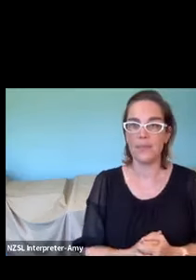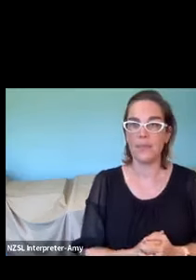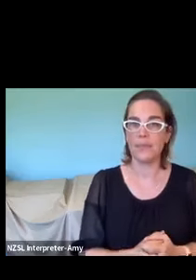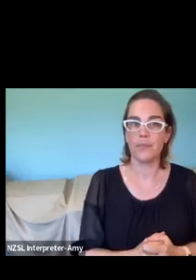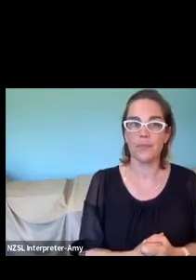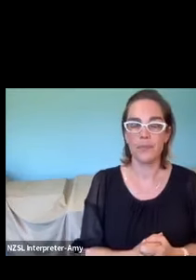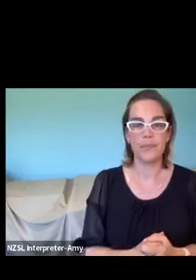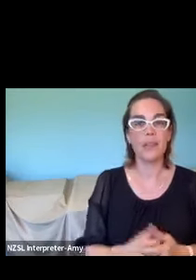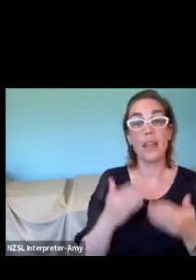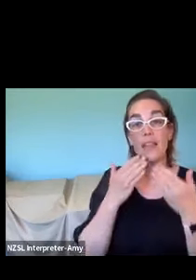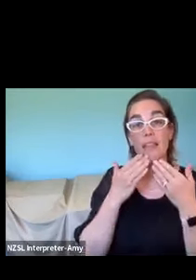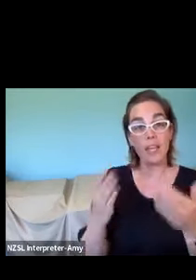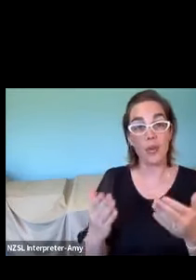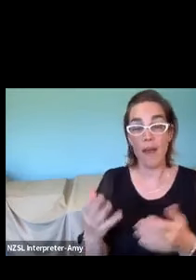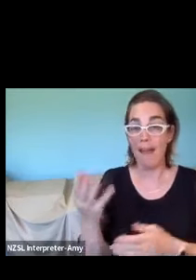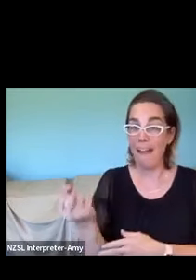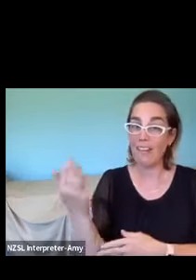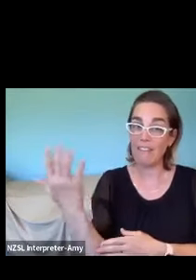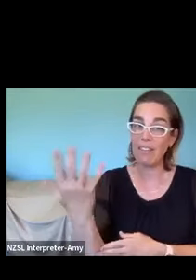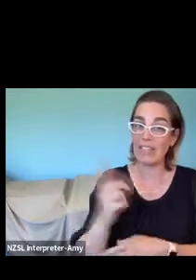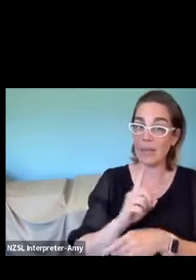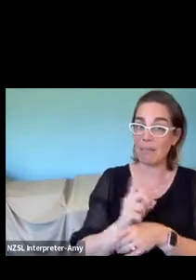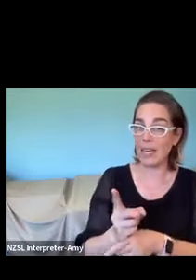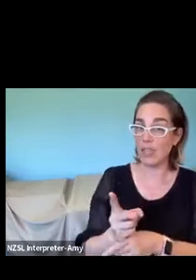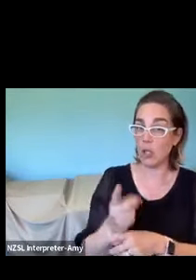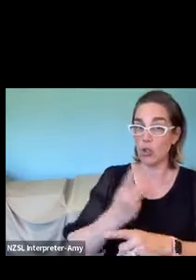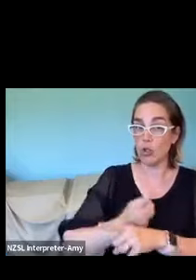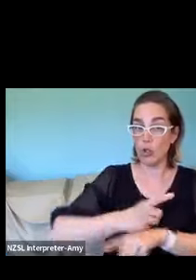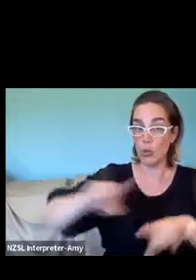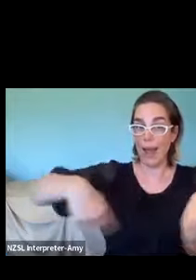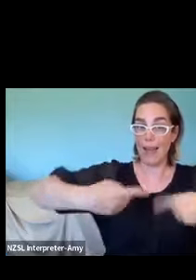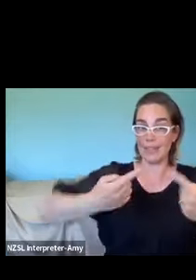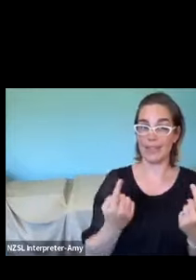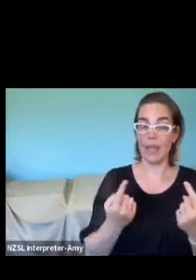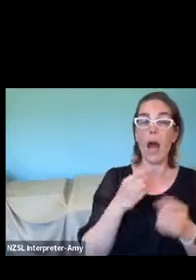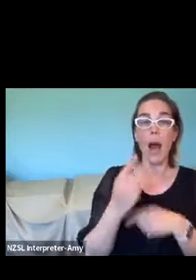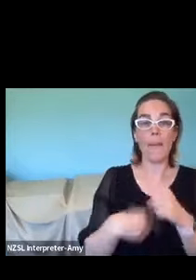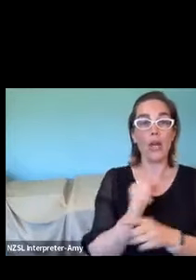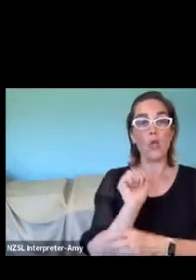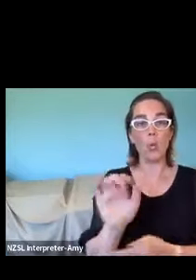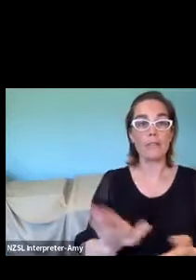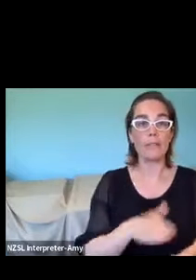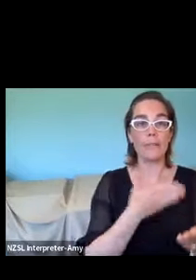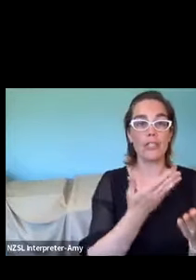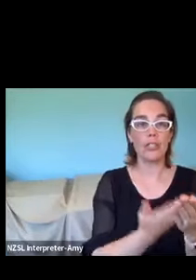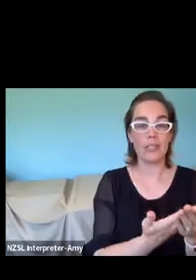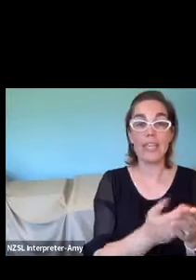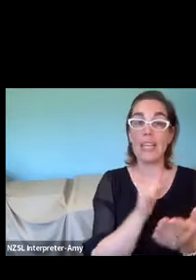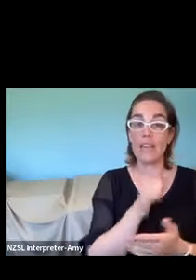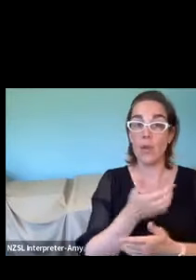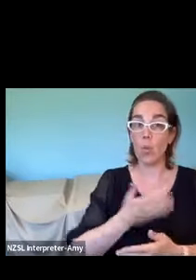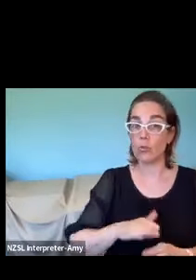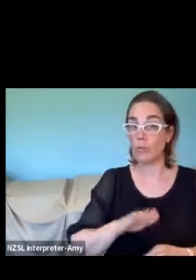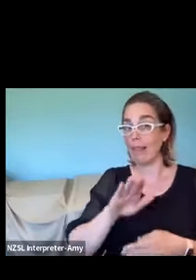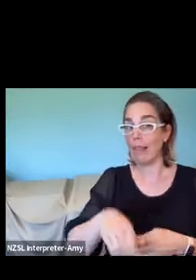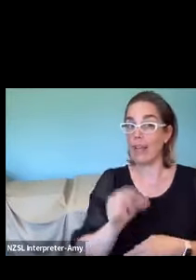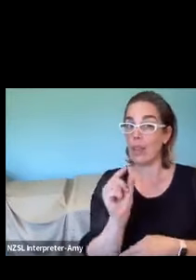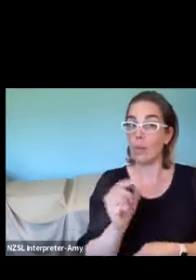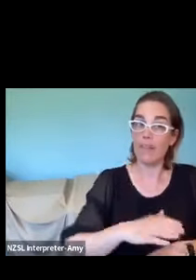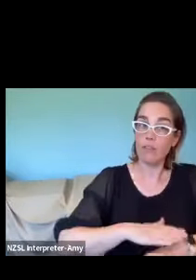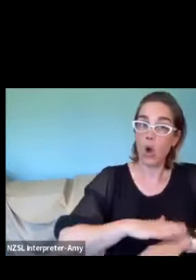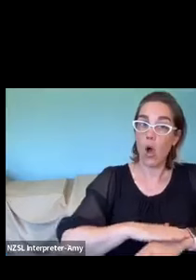Thank you. So you've got 15 minutes to talk to us about your submission. And if you'd like to leave some time, we